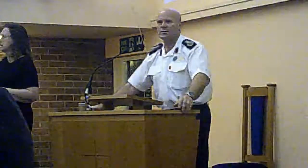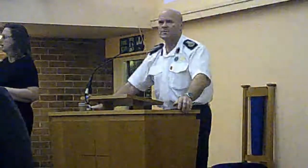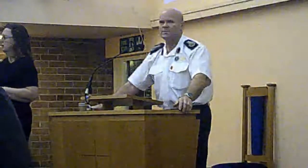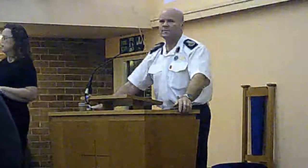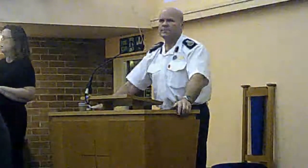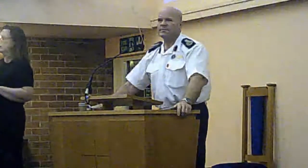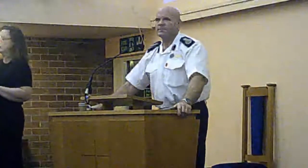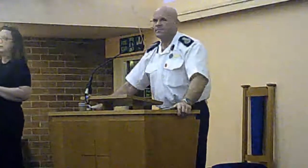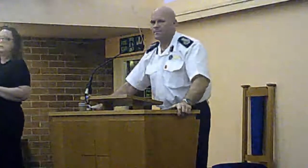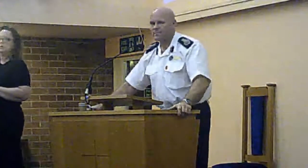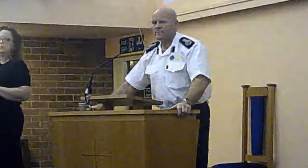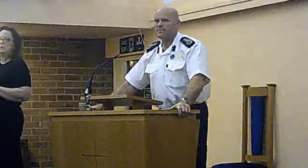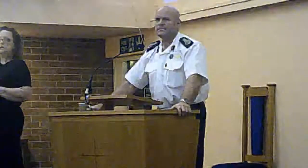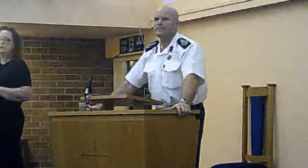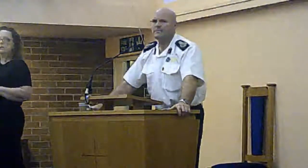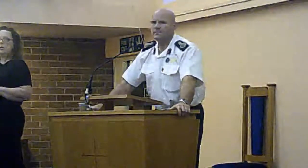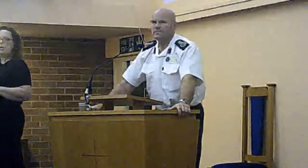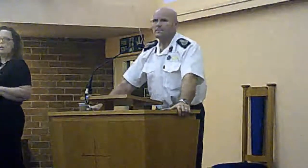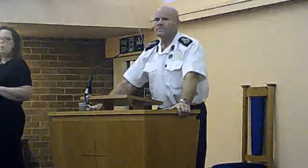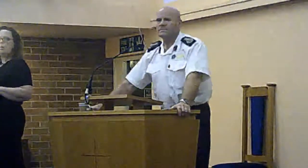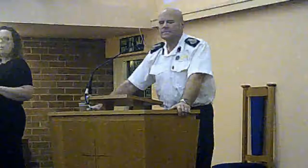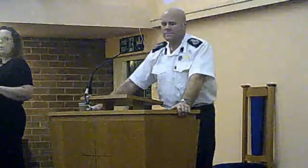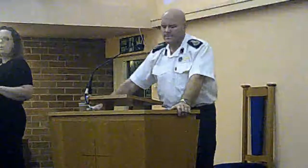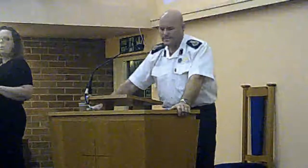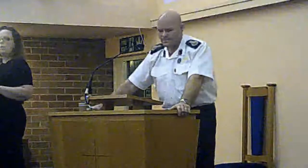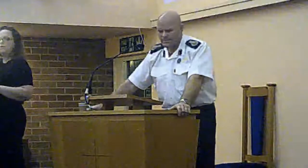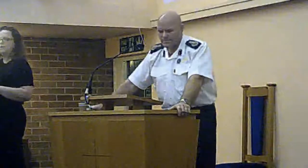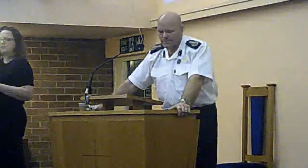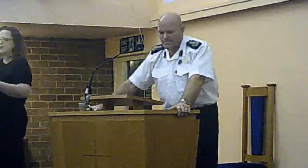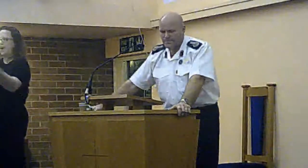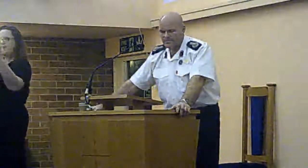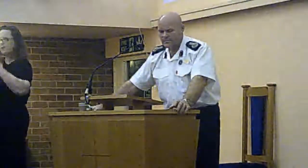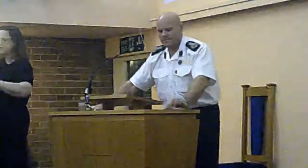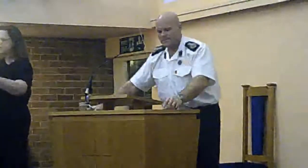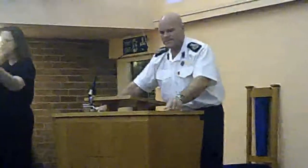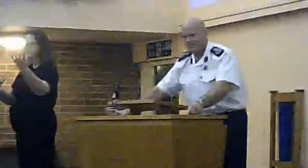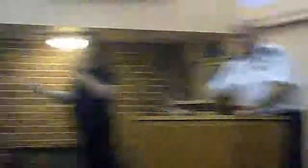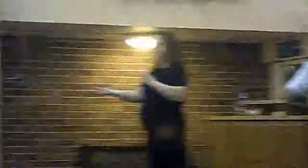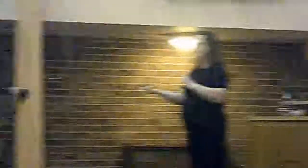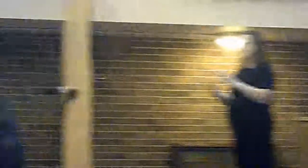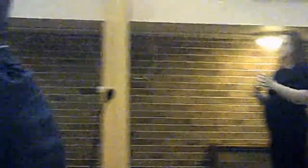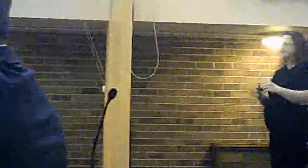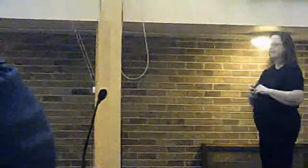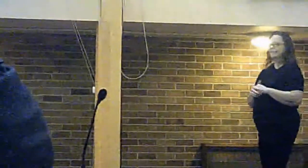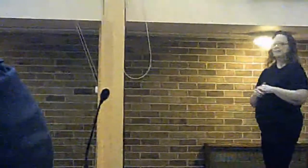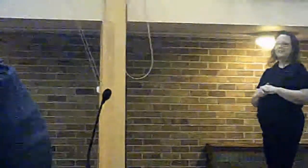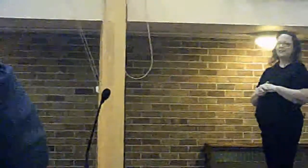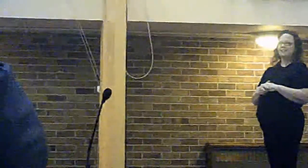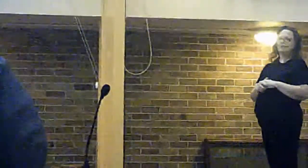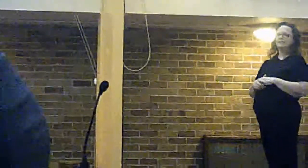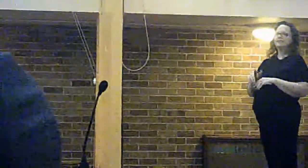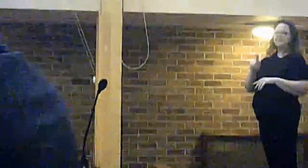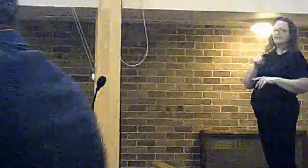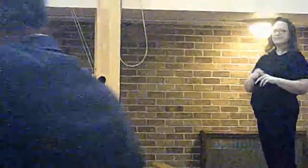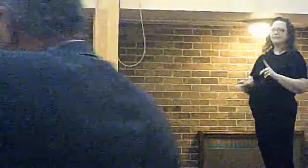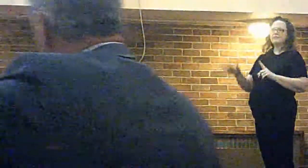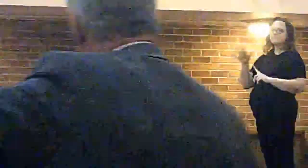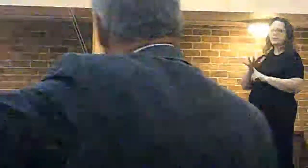I want to make a point. Shout out because they can't hear you. Why in the other room. Made clear? They can't hear you in the other room. It's not fair. There are hundreds of people out there as